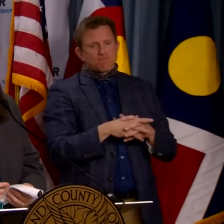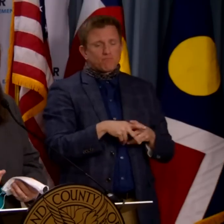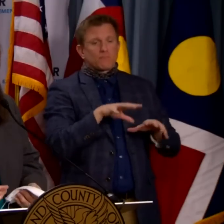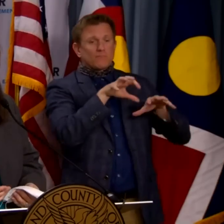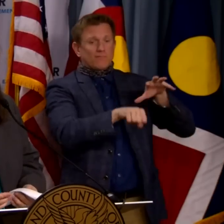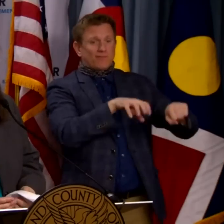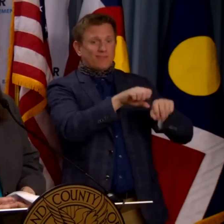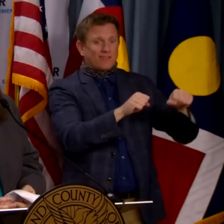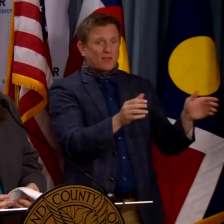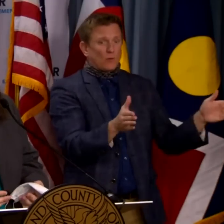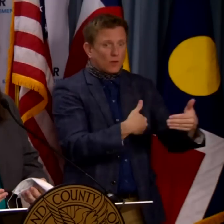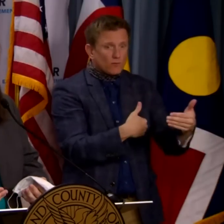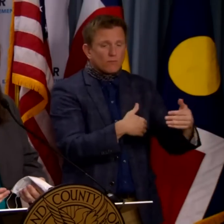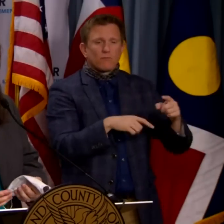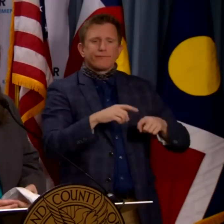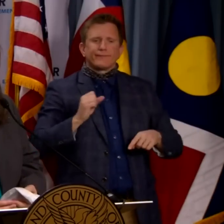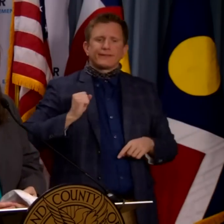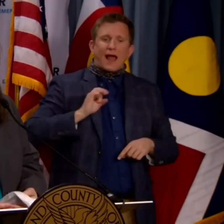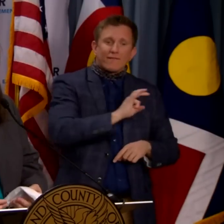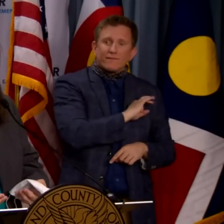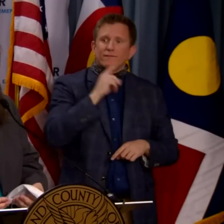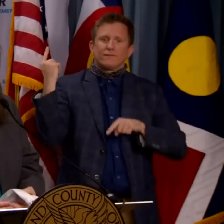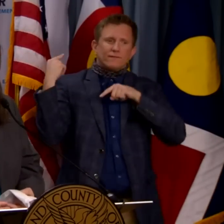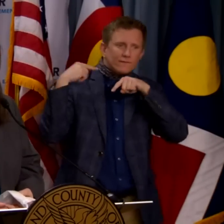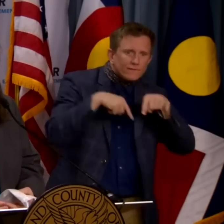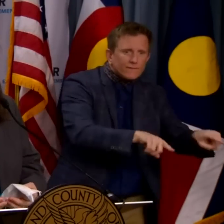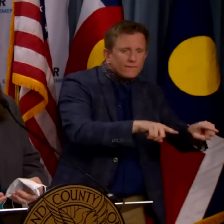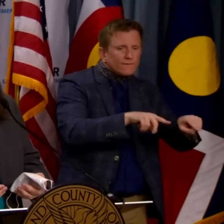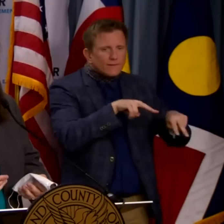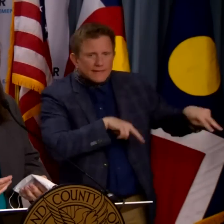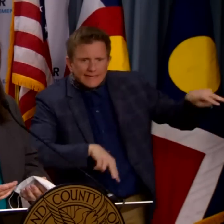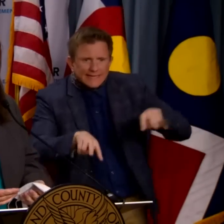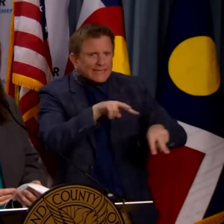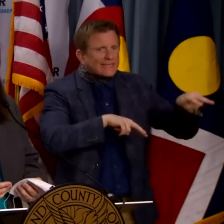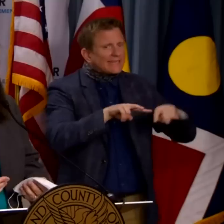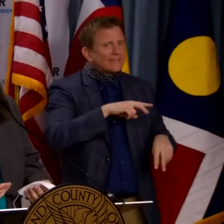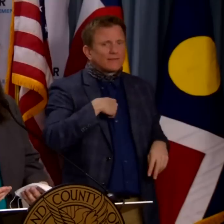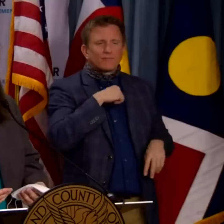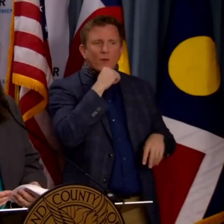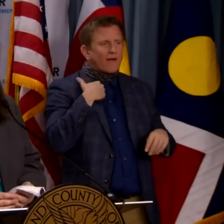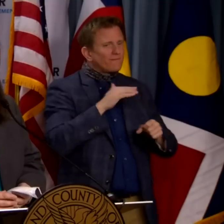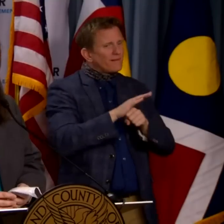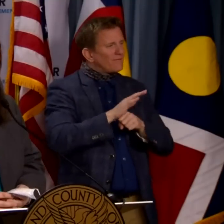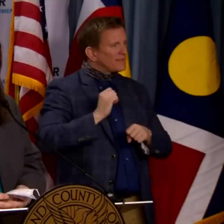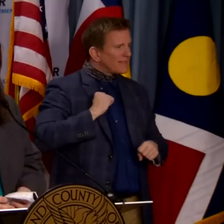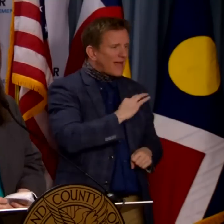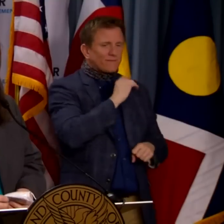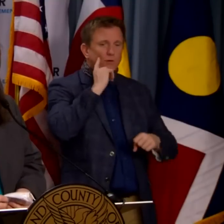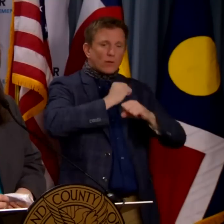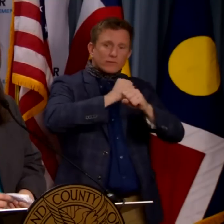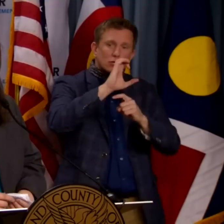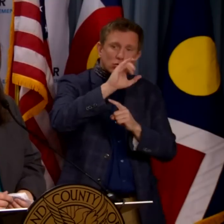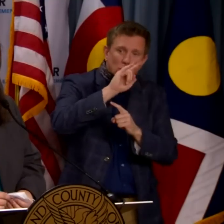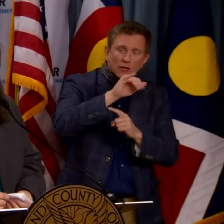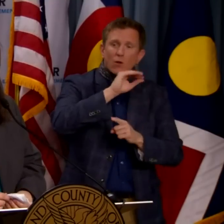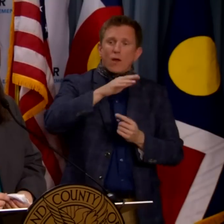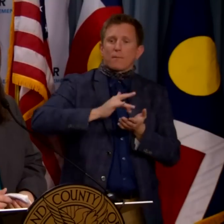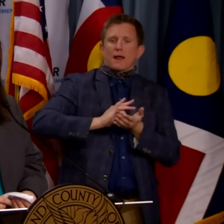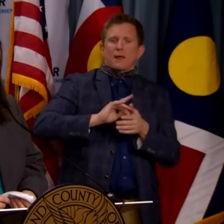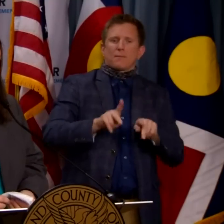to many hotels that have stepped forward. Thankful to the state of Colorado for their efforts and encouragement, to hoteliers as